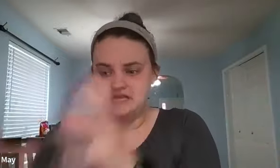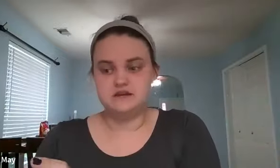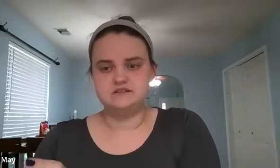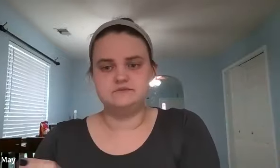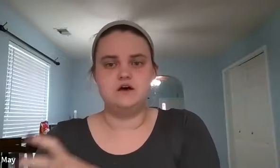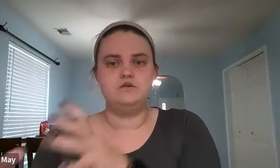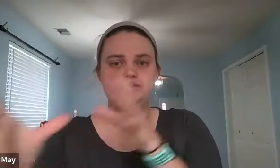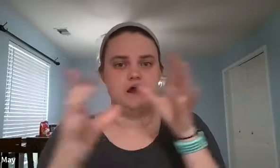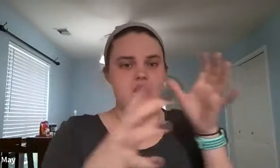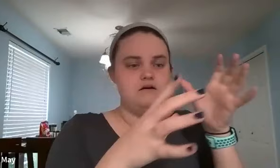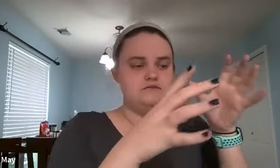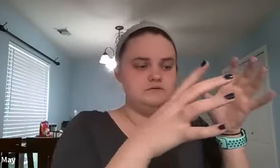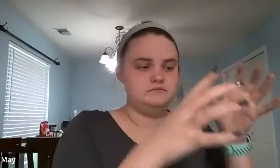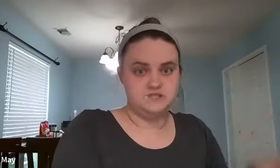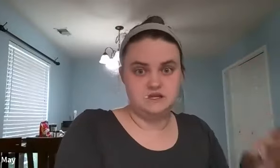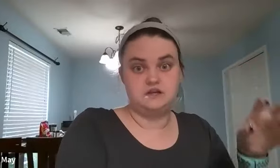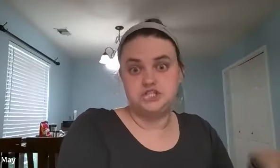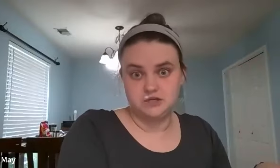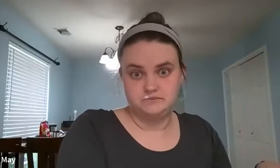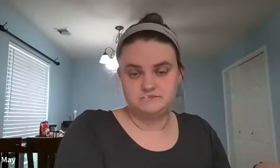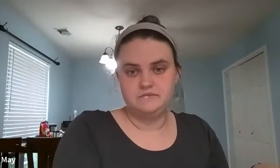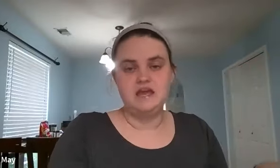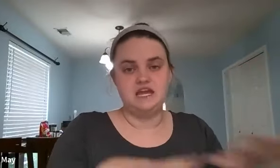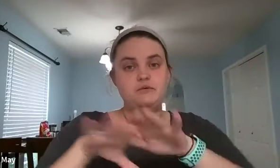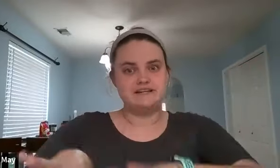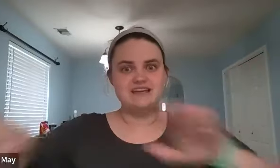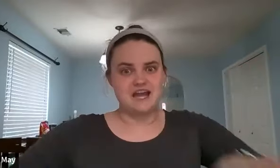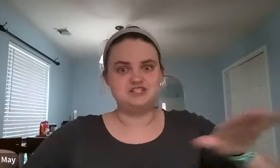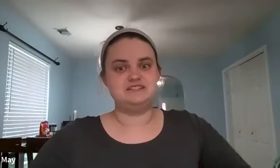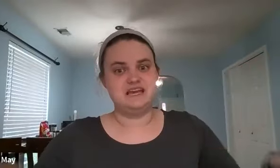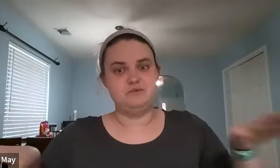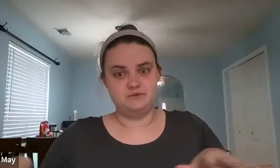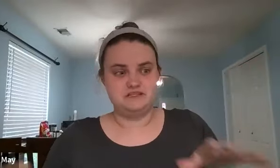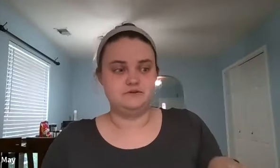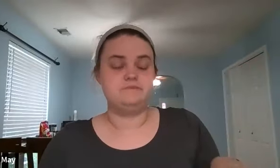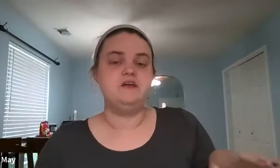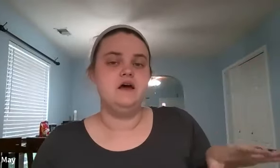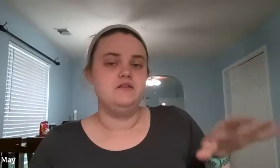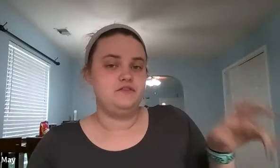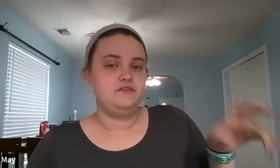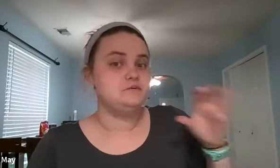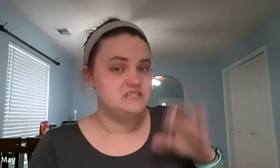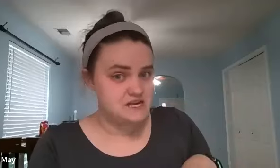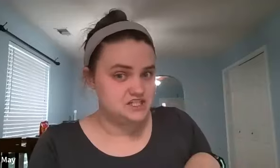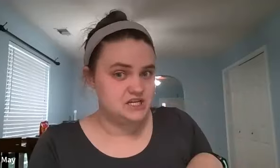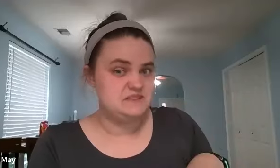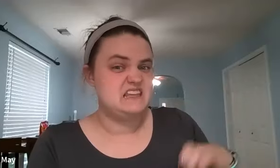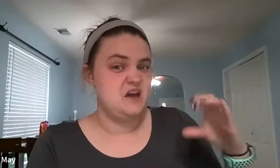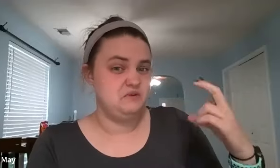potatoes themselves, you have potato chips, and you wanted to actually say what was different. Thing for potato chips is add with